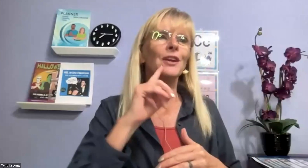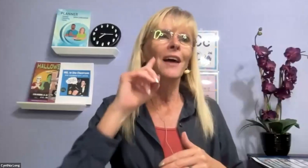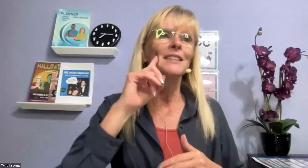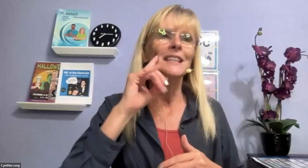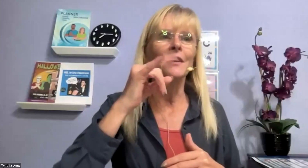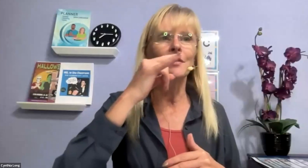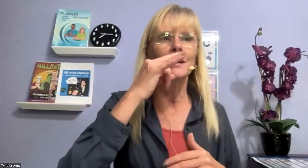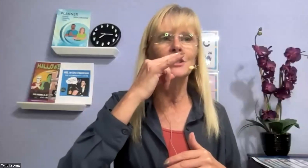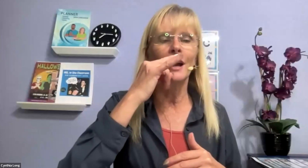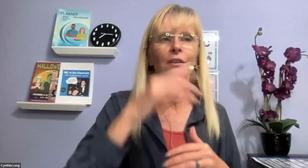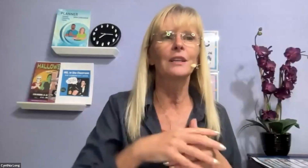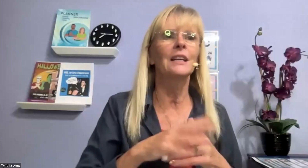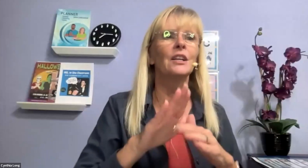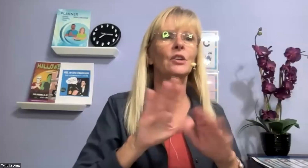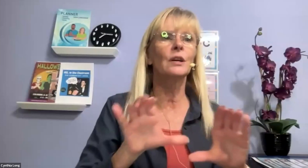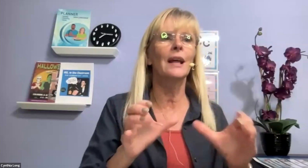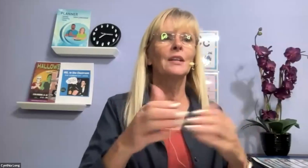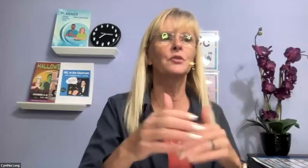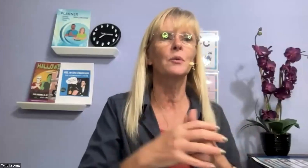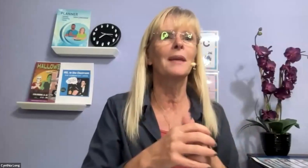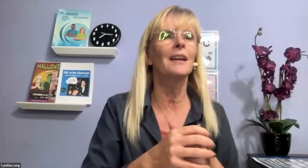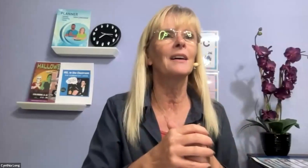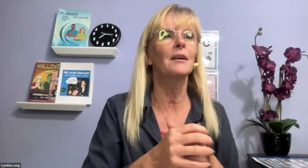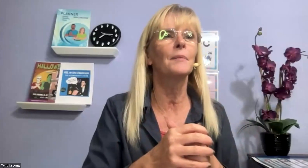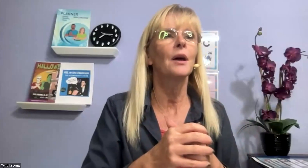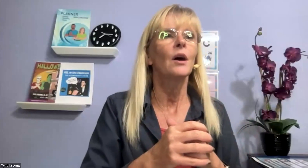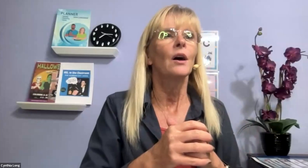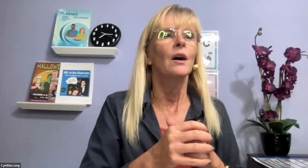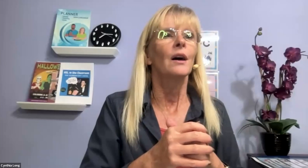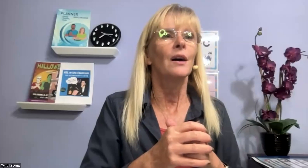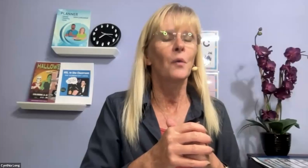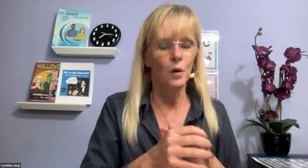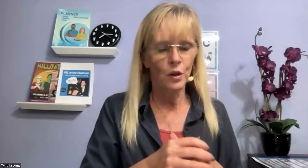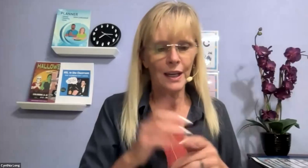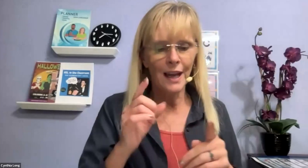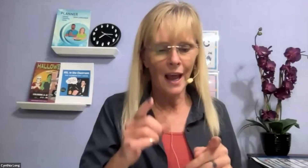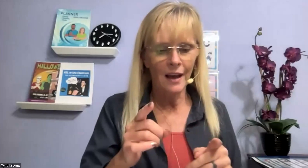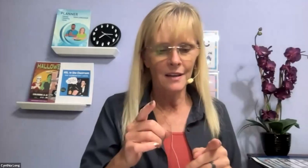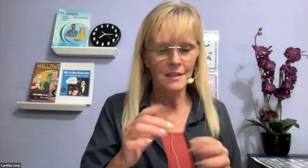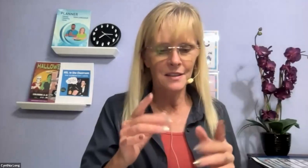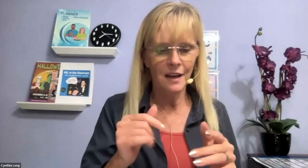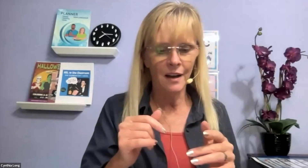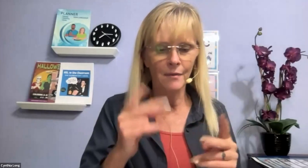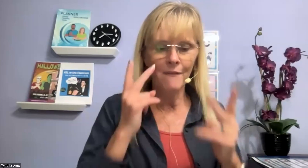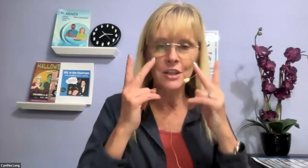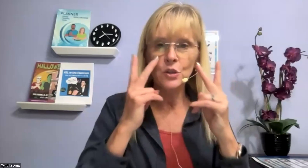you have a deaf child in your classroom that we're looking at a